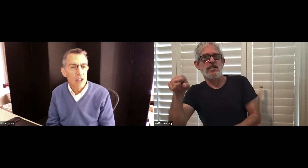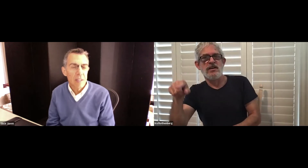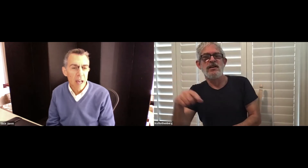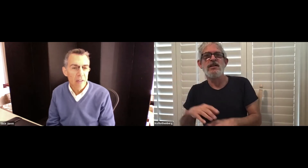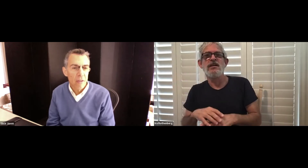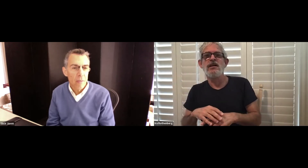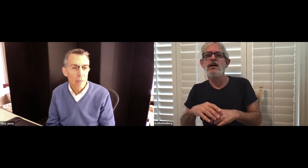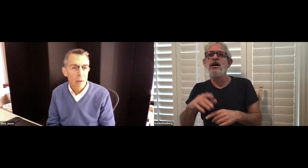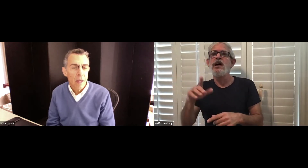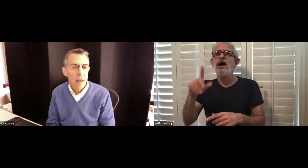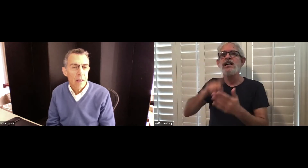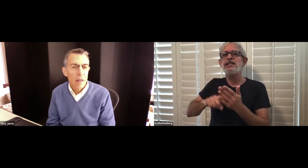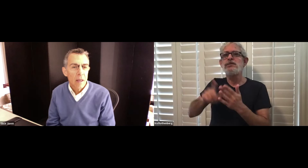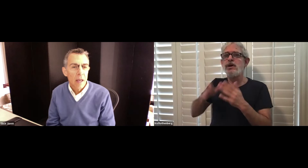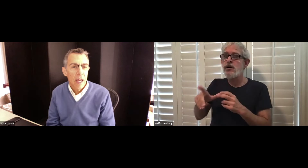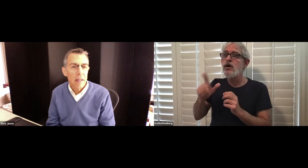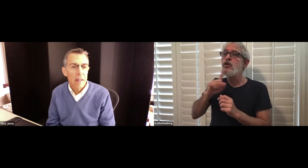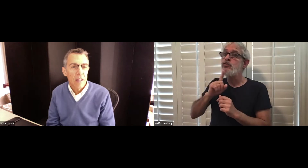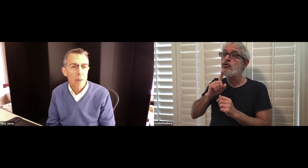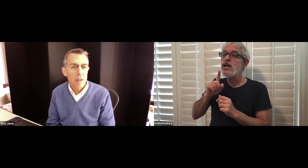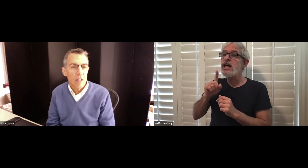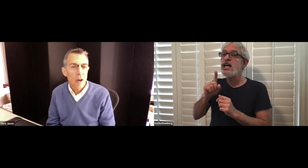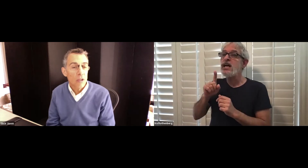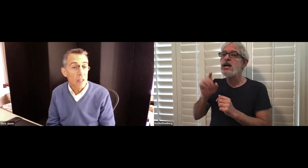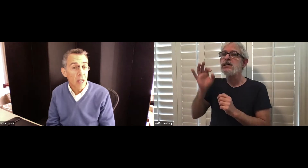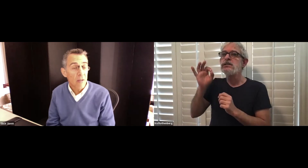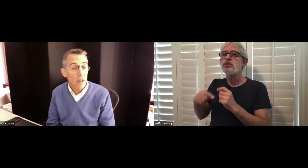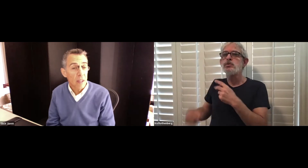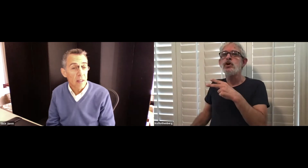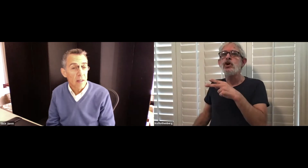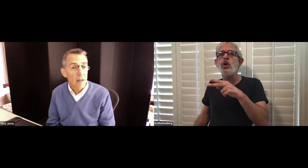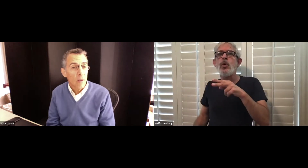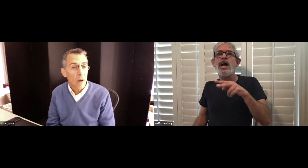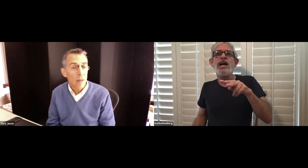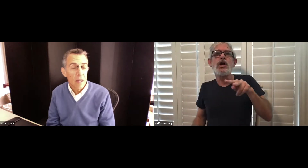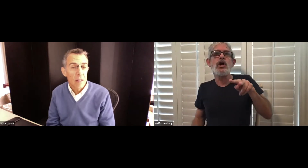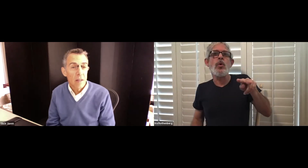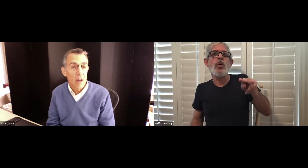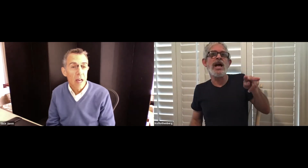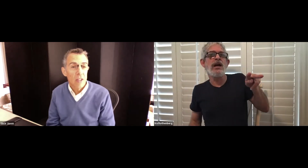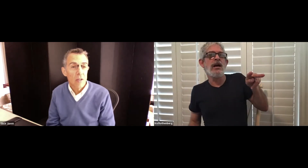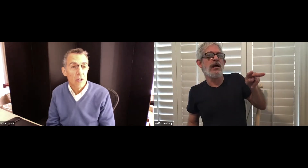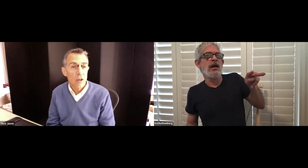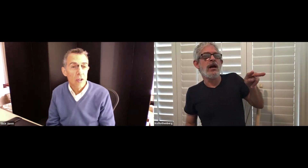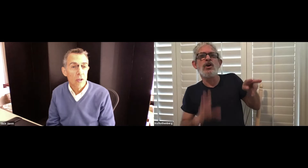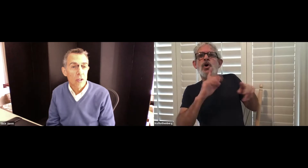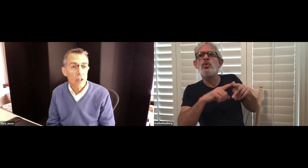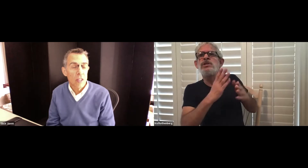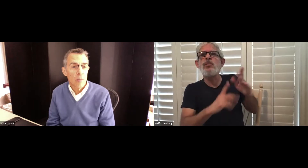deaf." And the inspector said, "Oh, she's deaf, really?" Well, then, as he turned to look to his